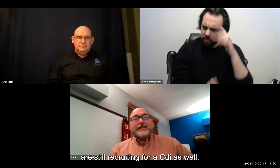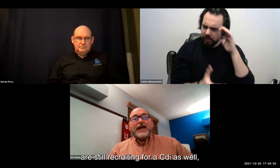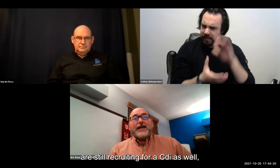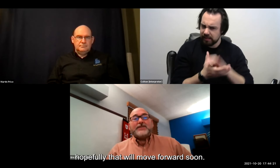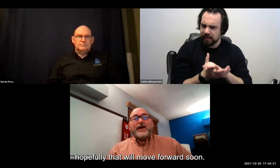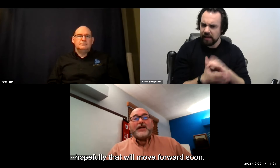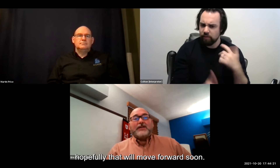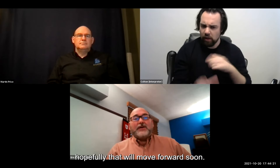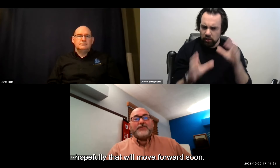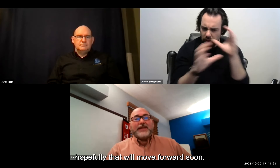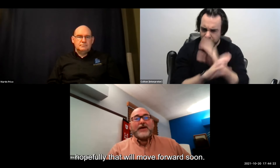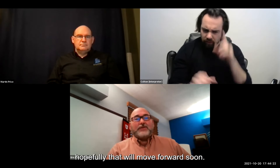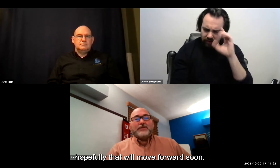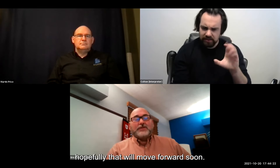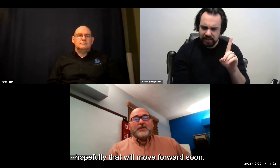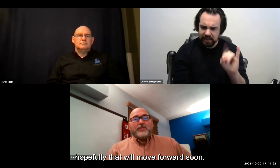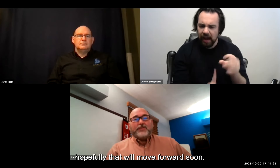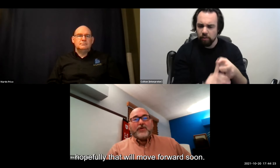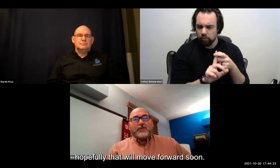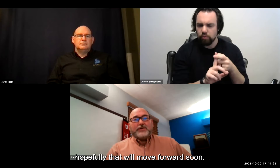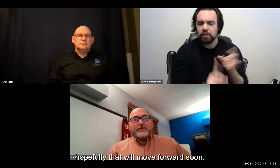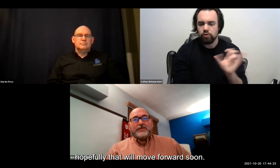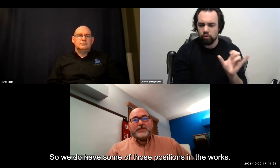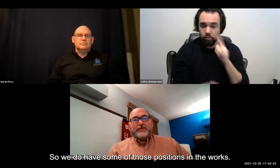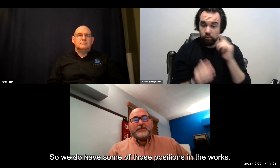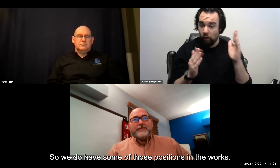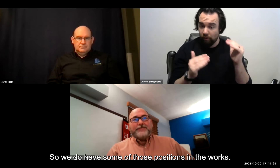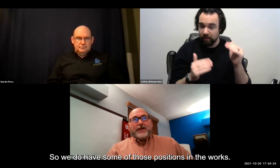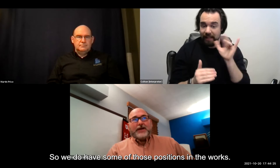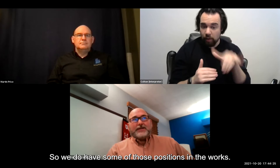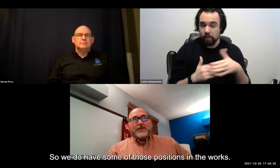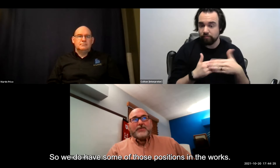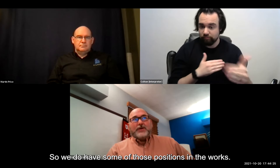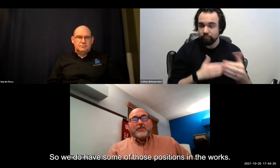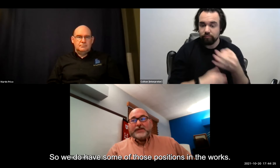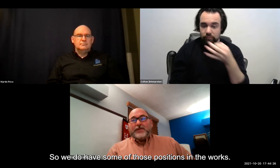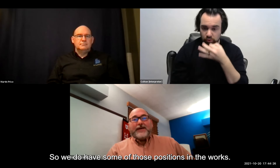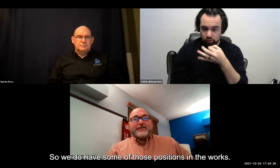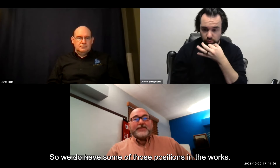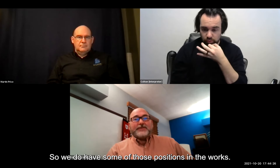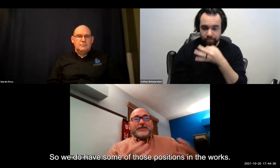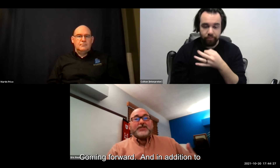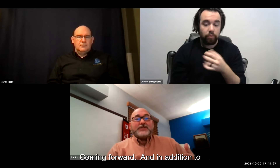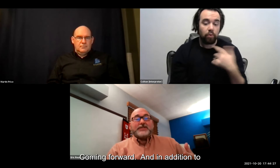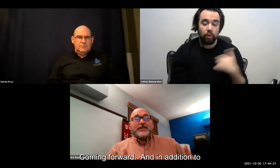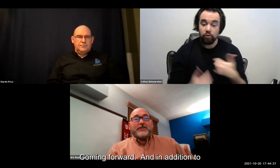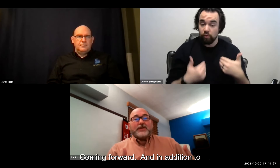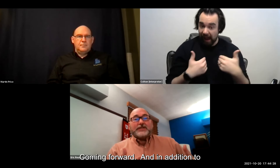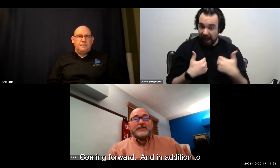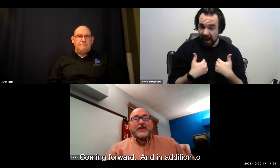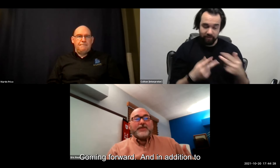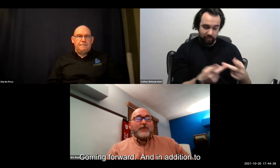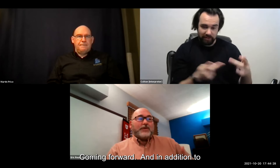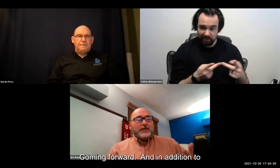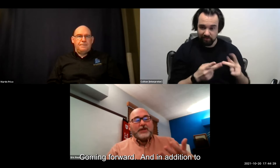a CDI as well. Hopefully that will move forward soon. So we do have some of those positions in the